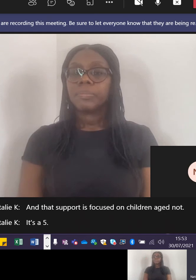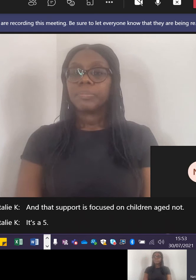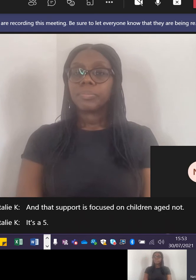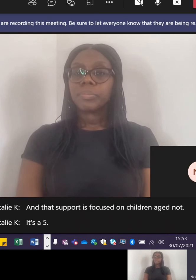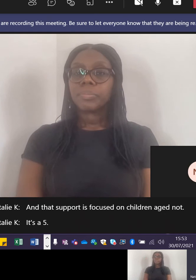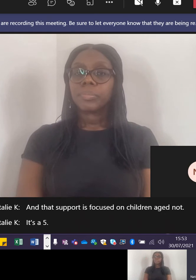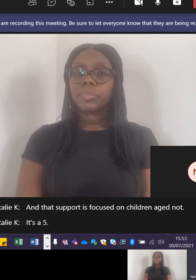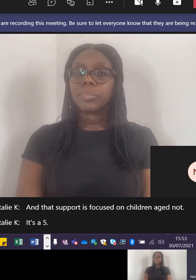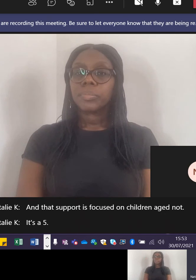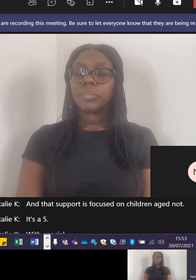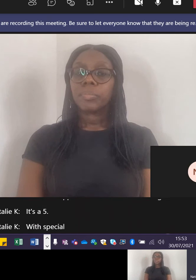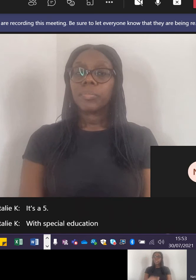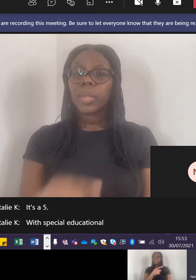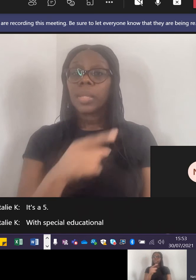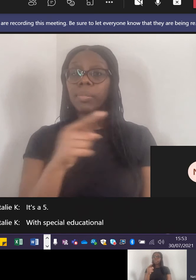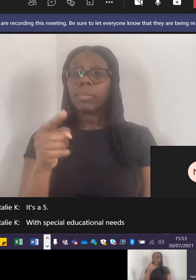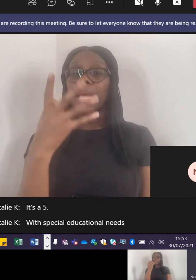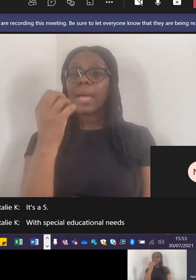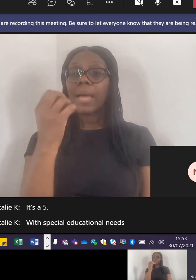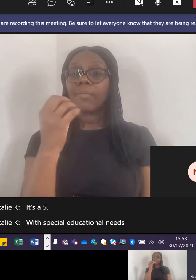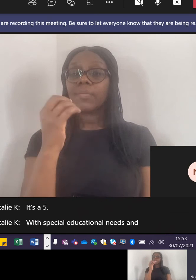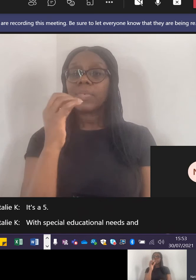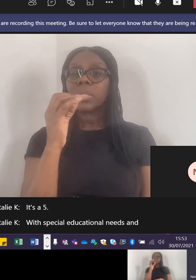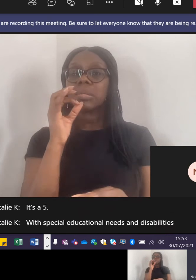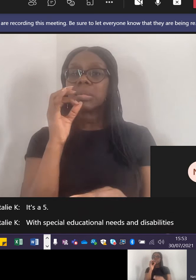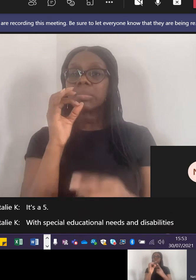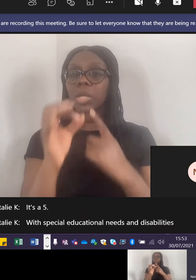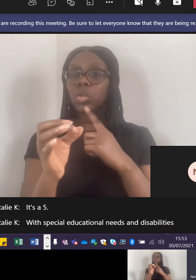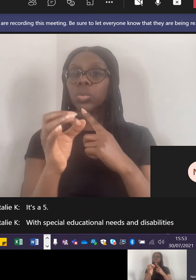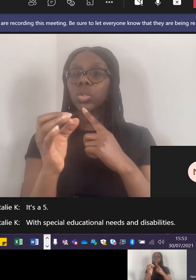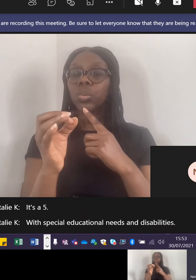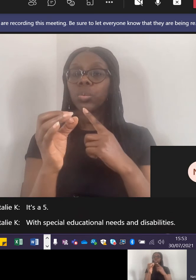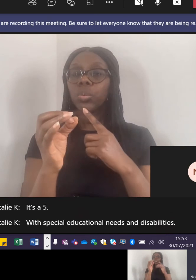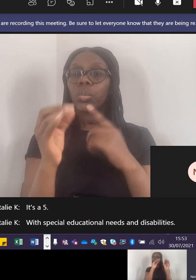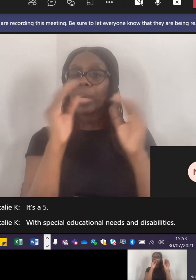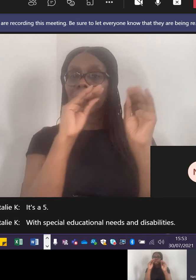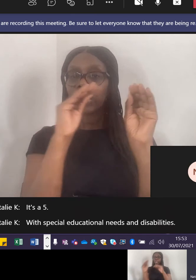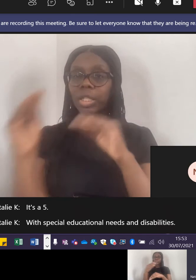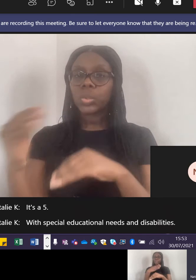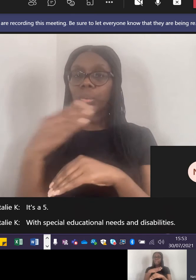with special educational needs and disabilities.